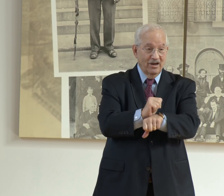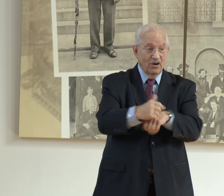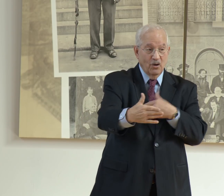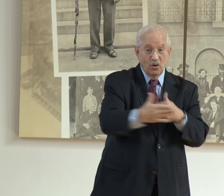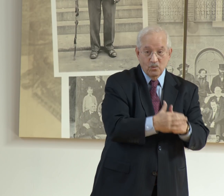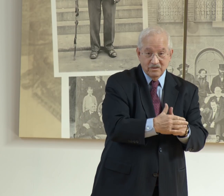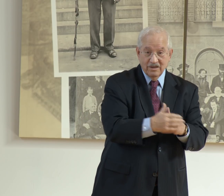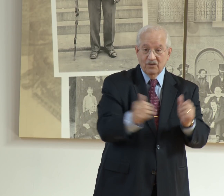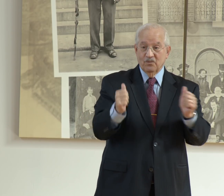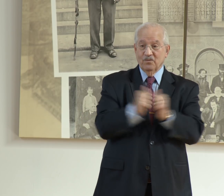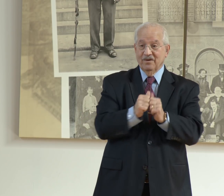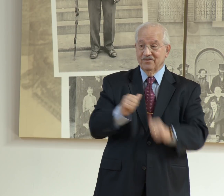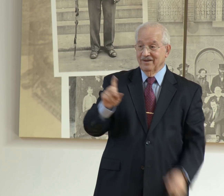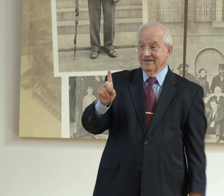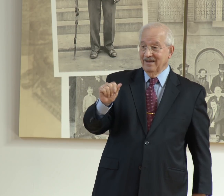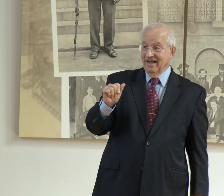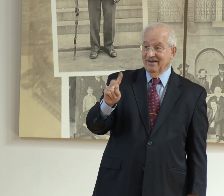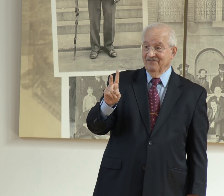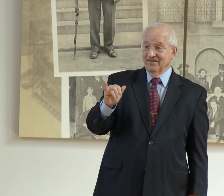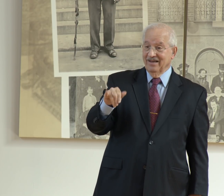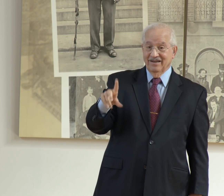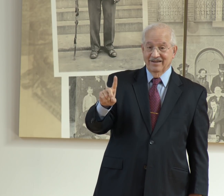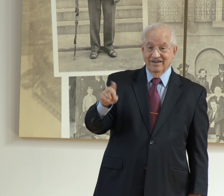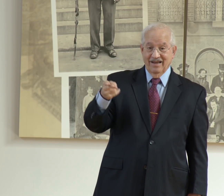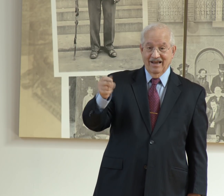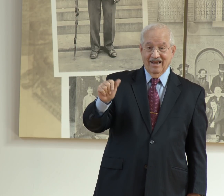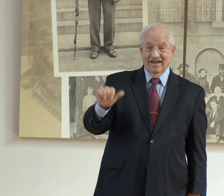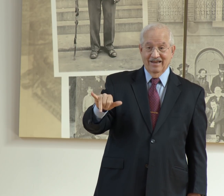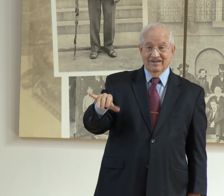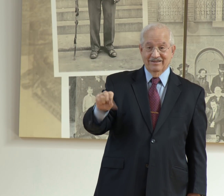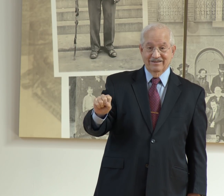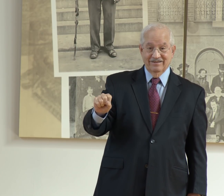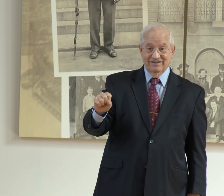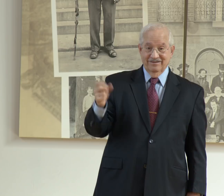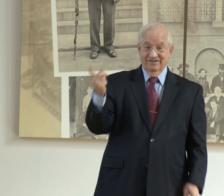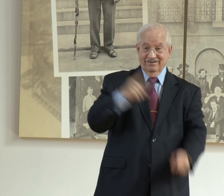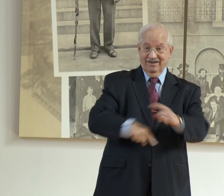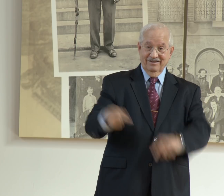the Deaf, working closely with David Hayes.